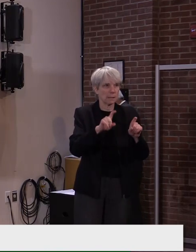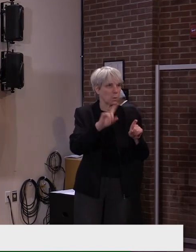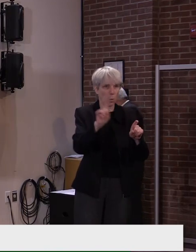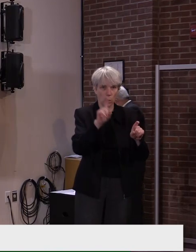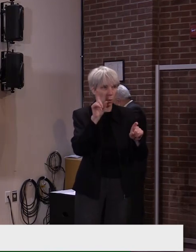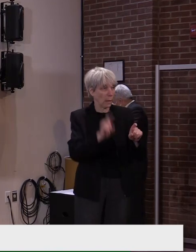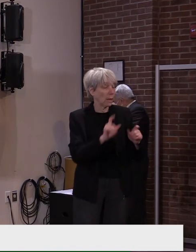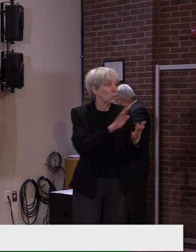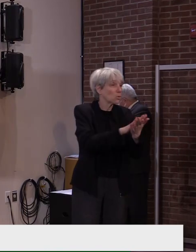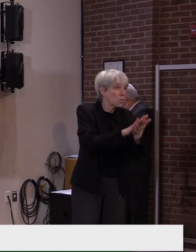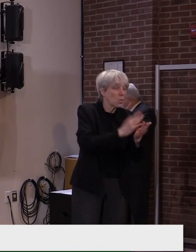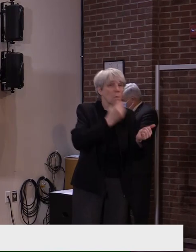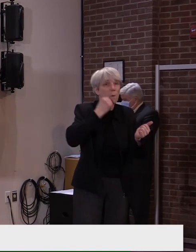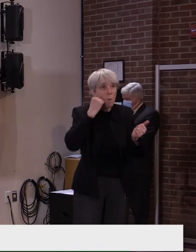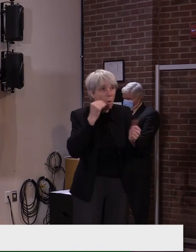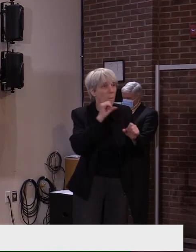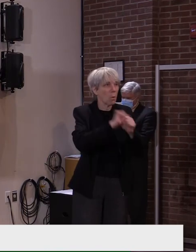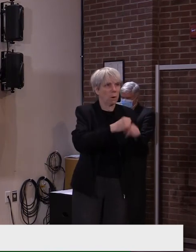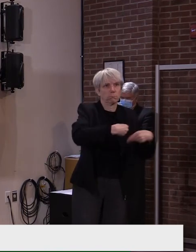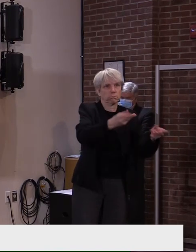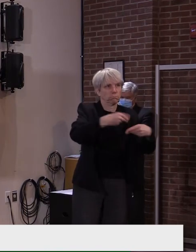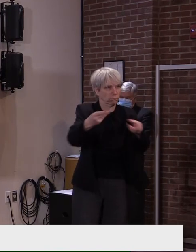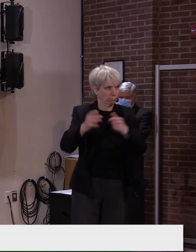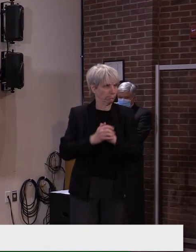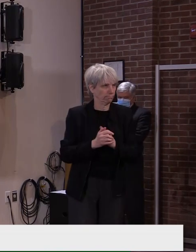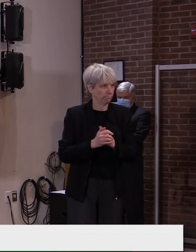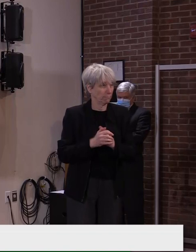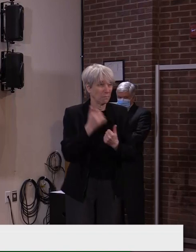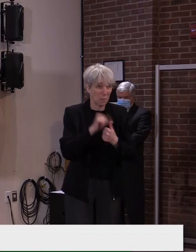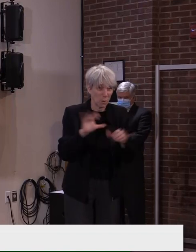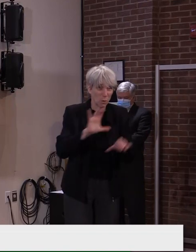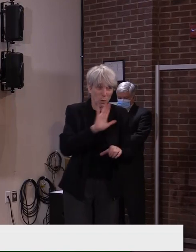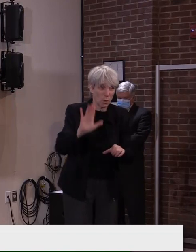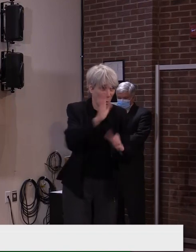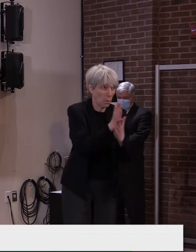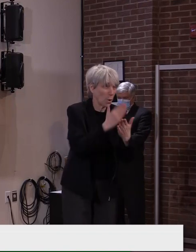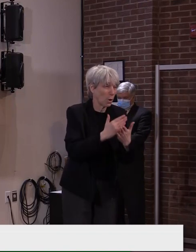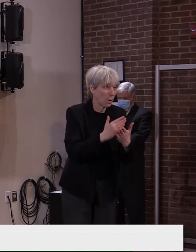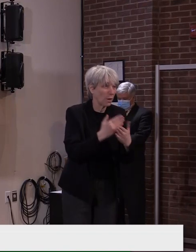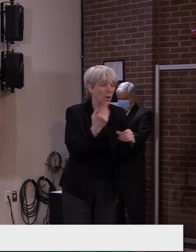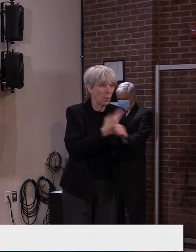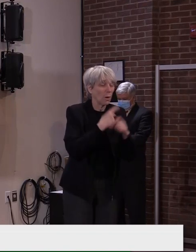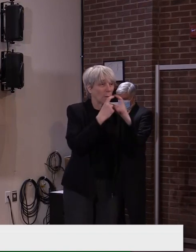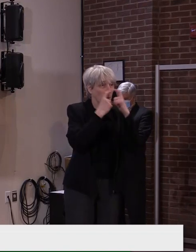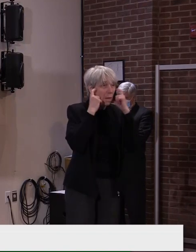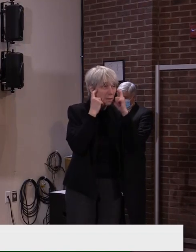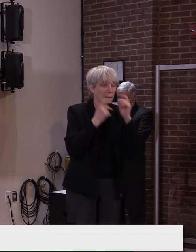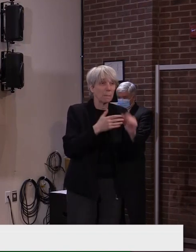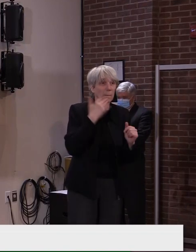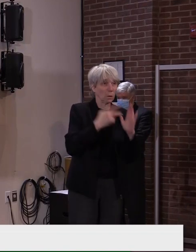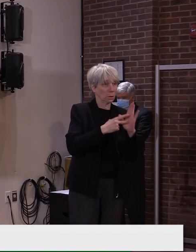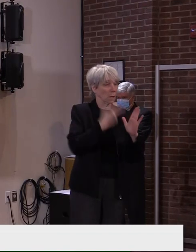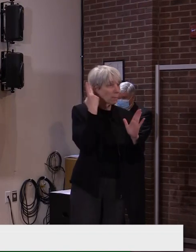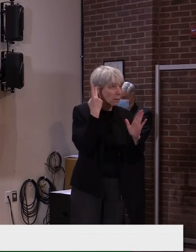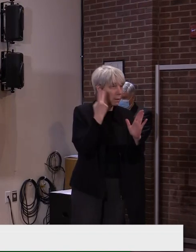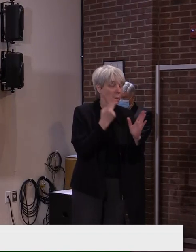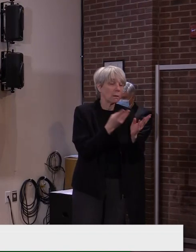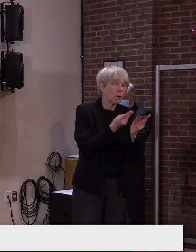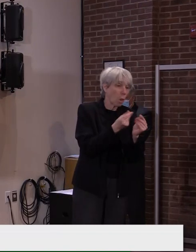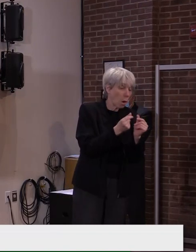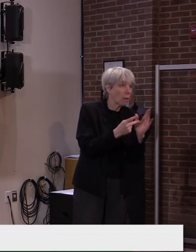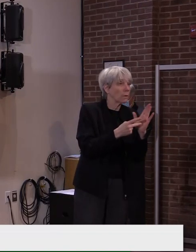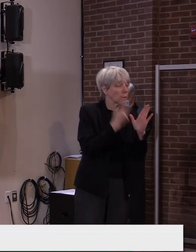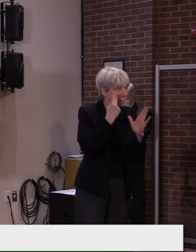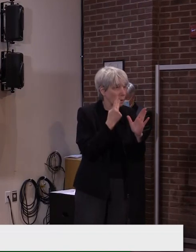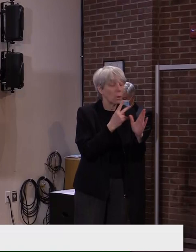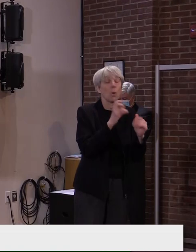can as individuals, wearing masks, and wear masks that are doubled up, either cloth